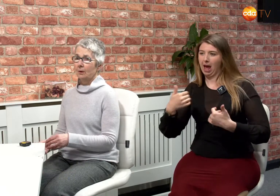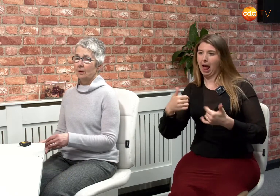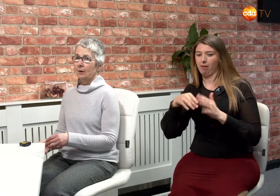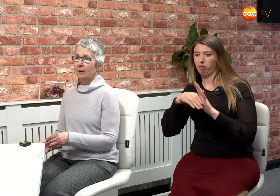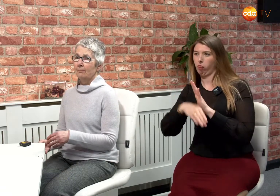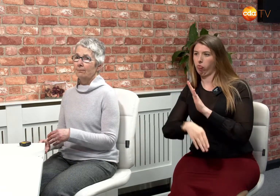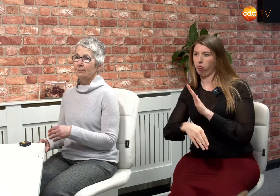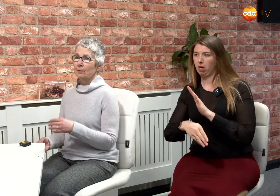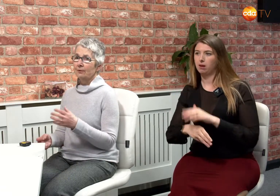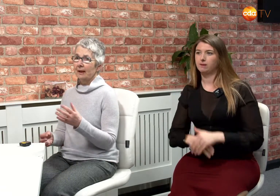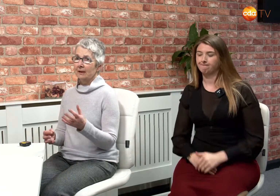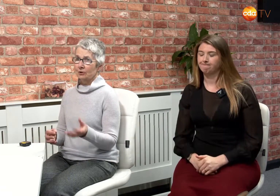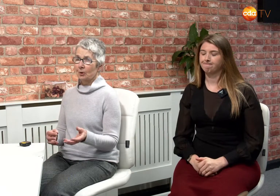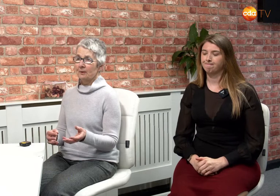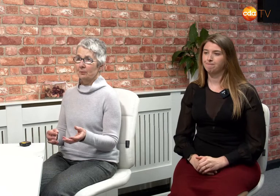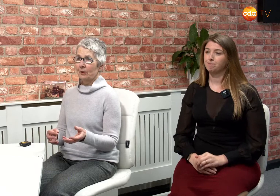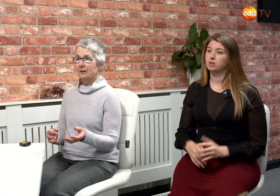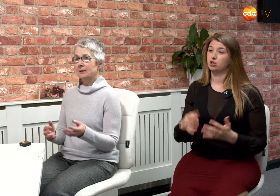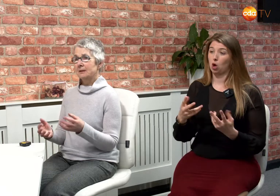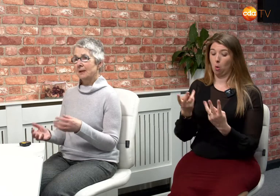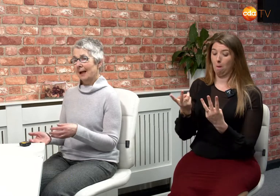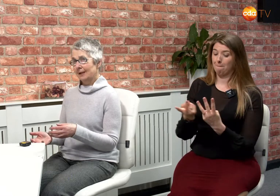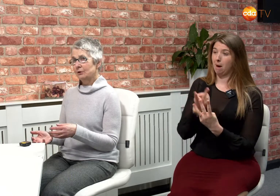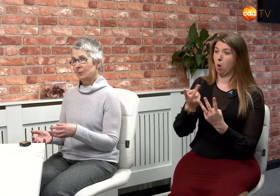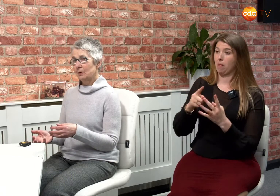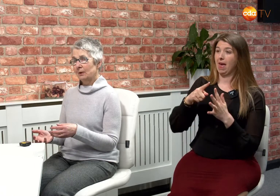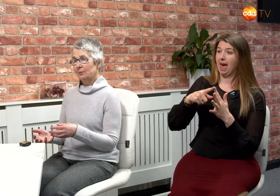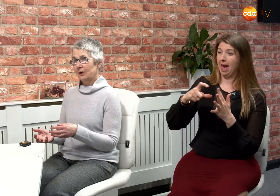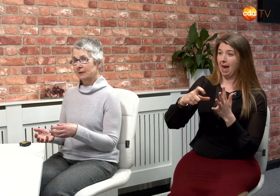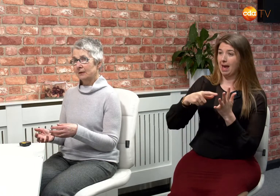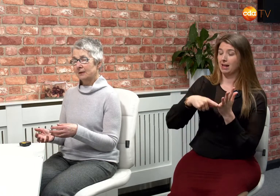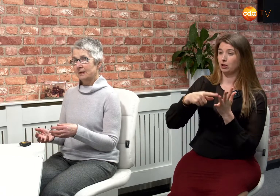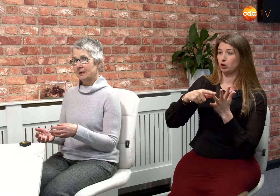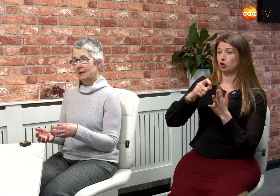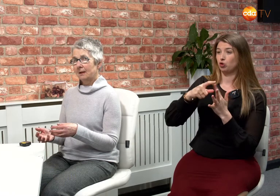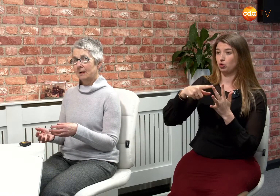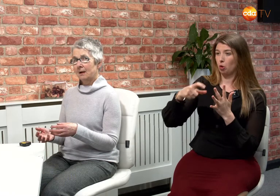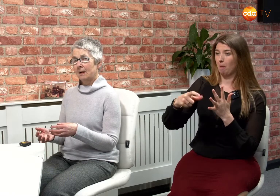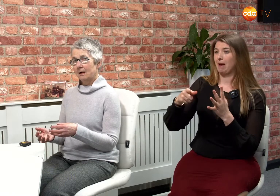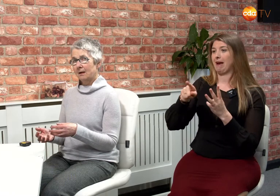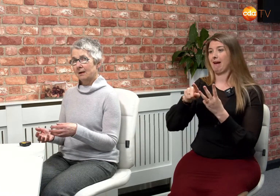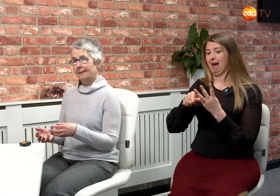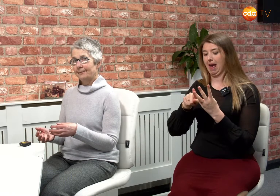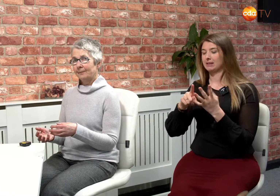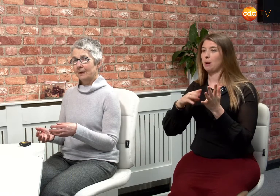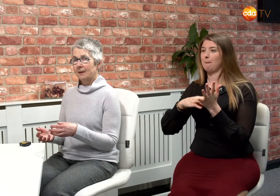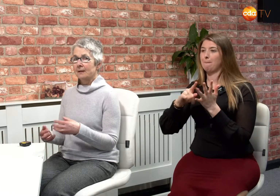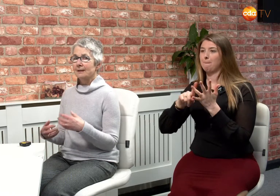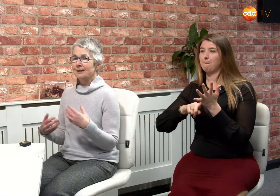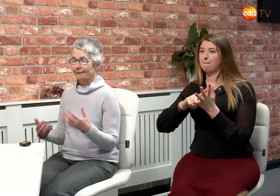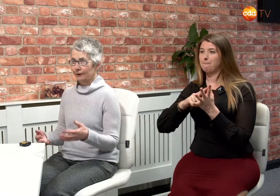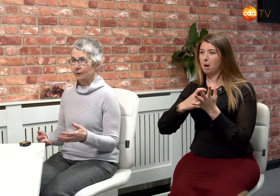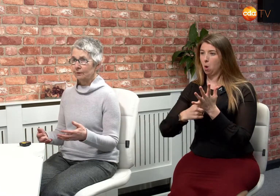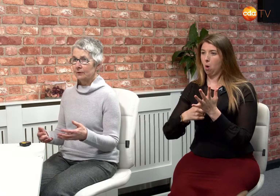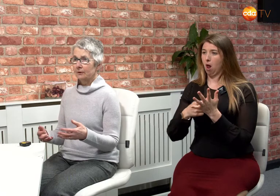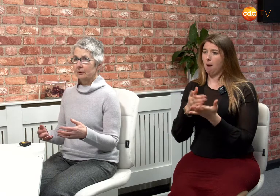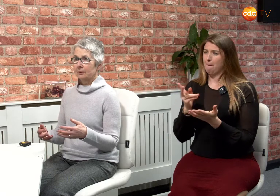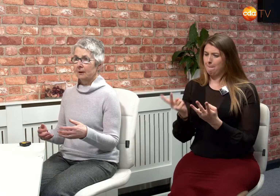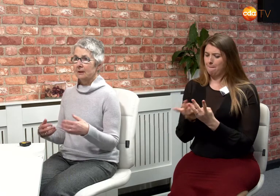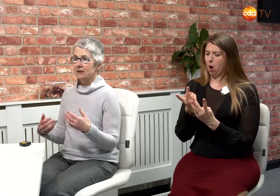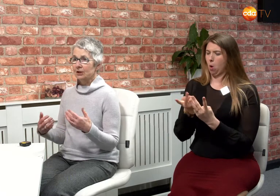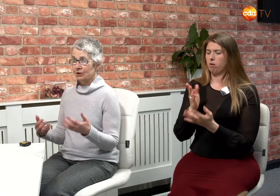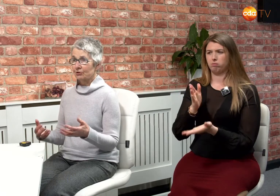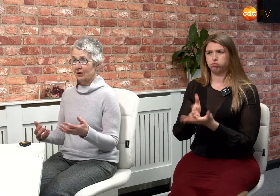So both ectopic pregnancy and molar pregnancy are